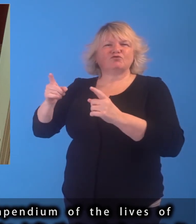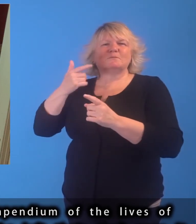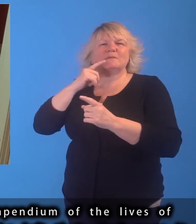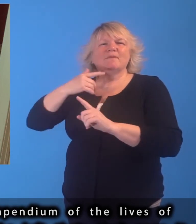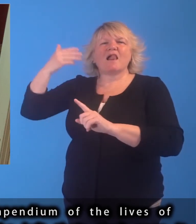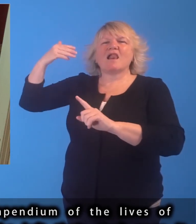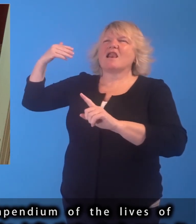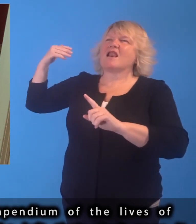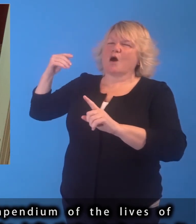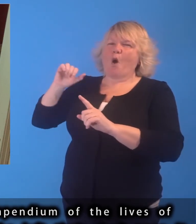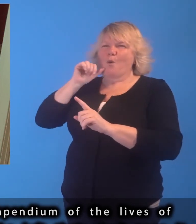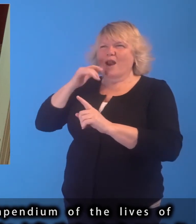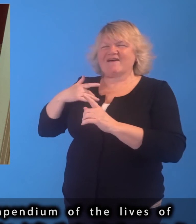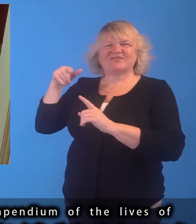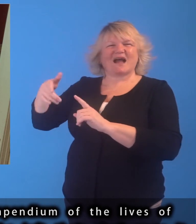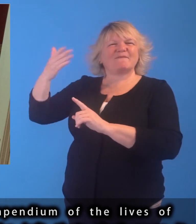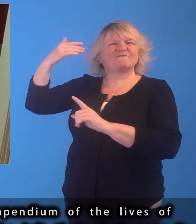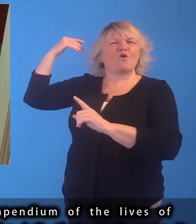and gardener.